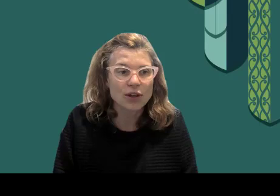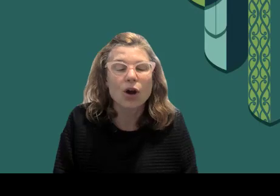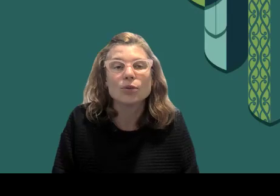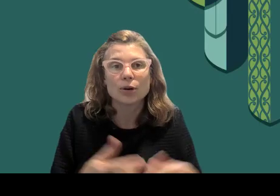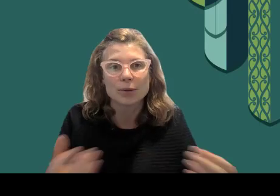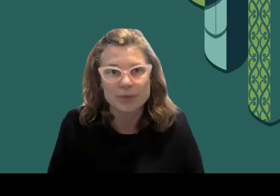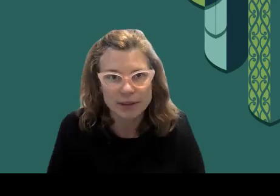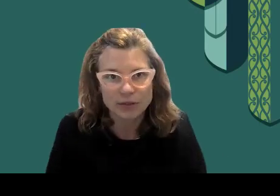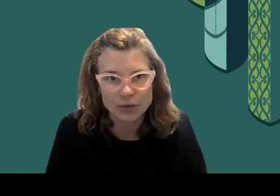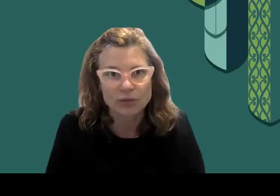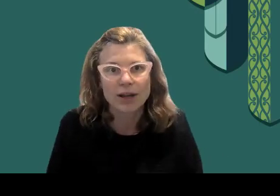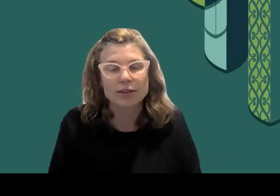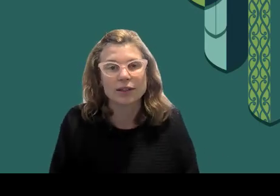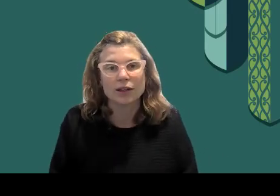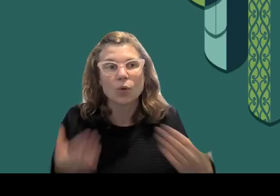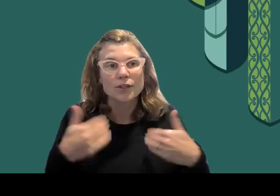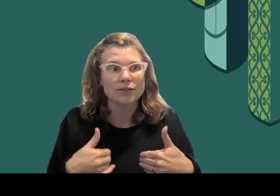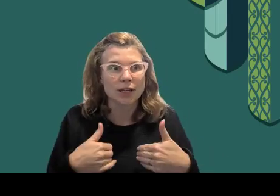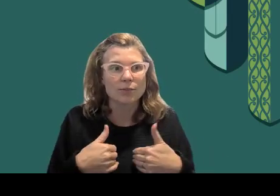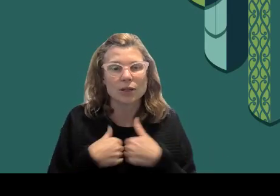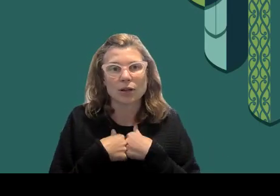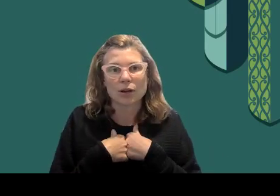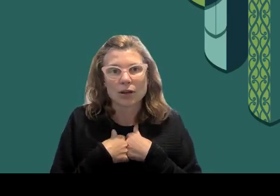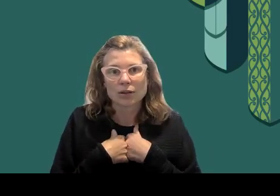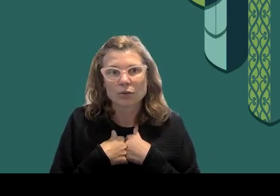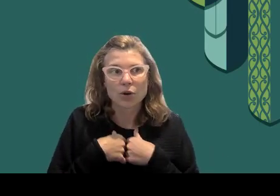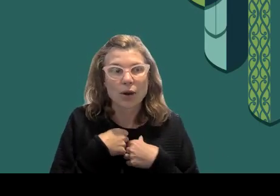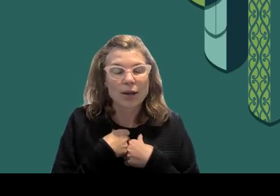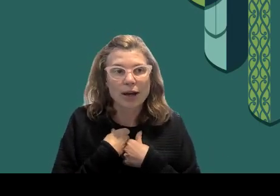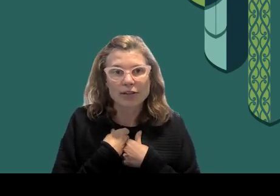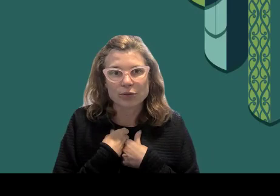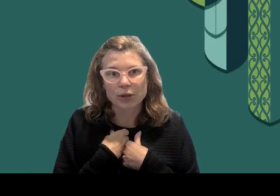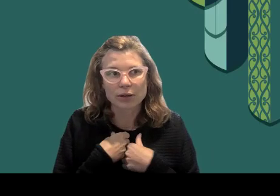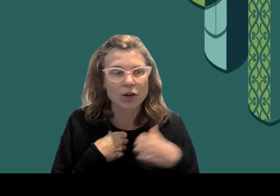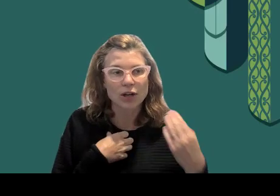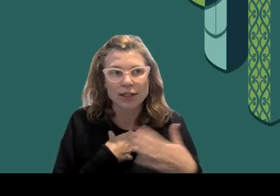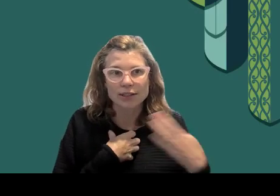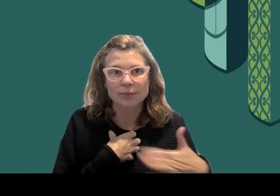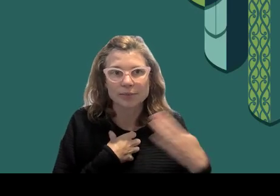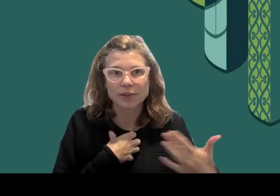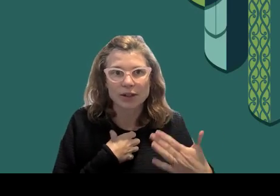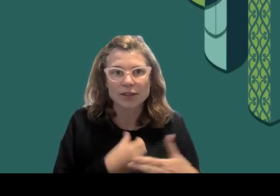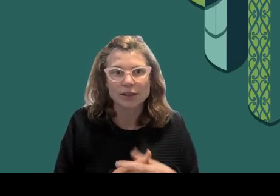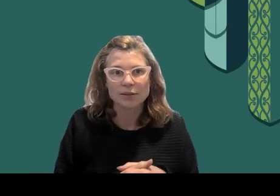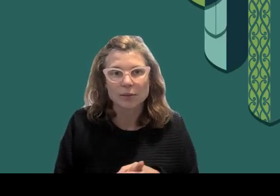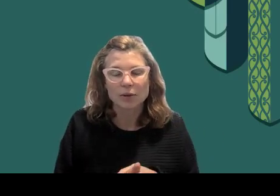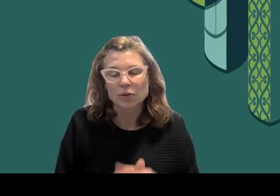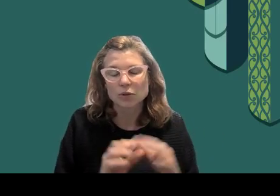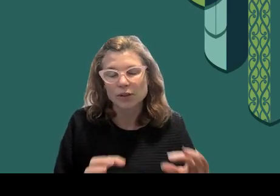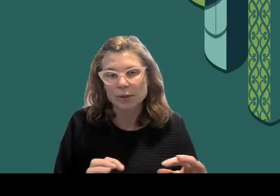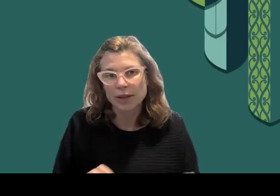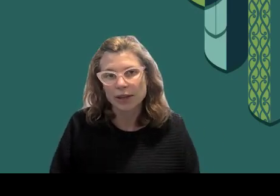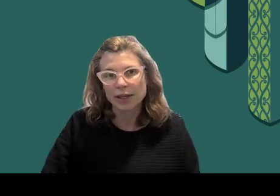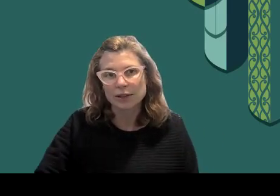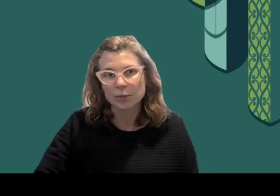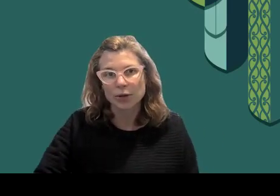to solve their own problems in the future rather than always have to come to one above or a colleague to get ideas. So